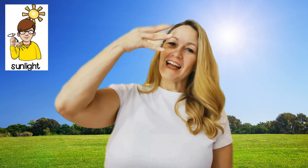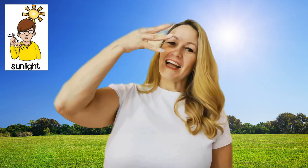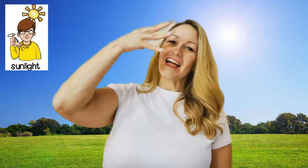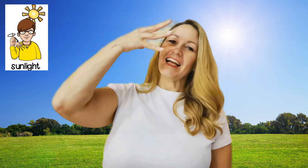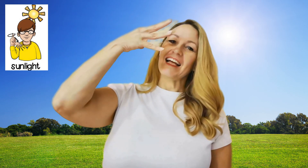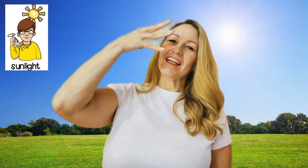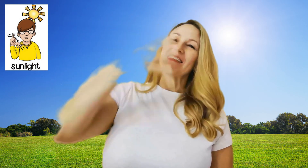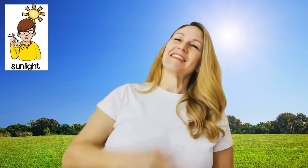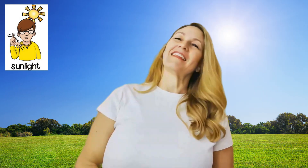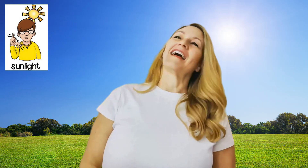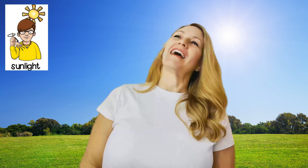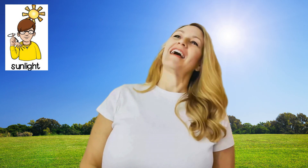Sunlight.